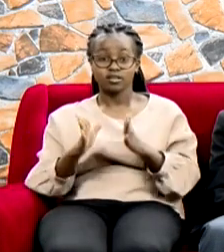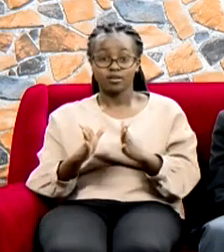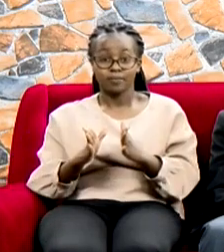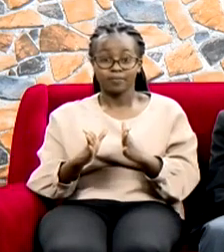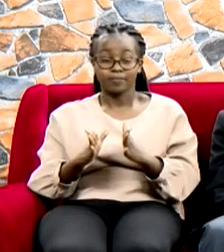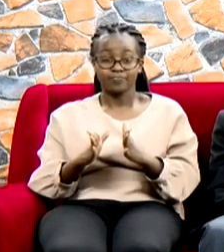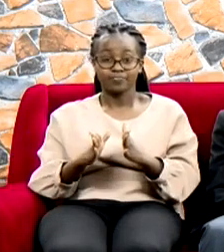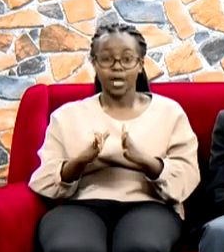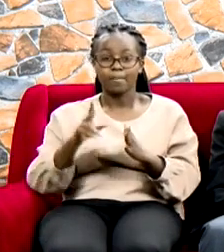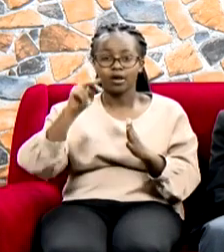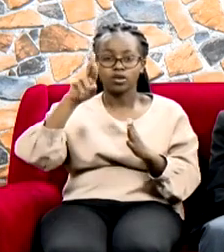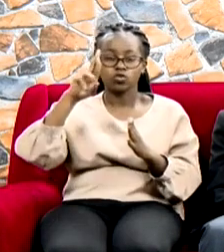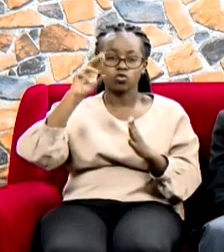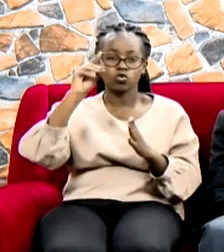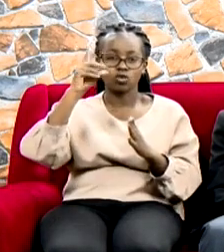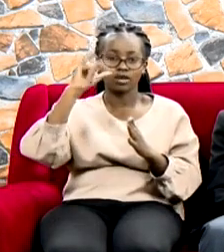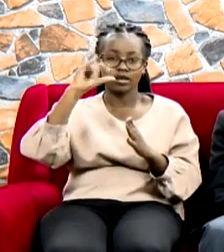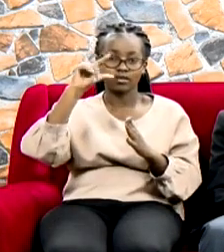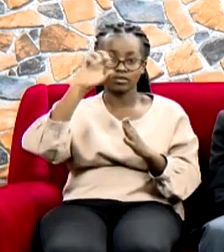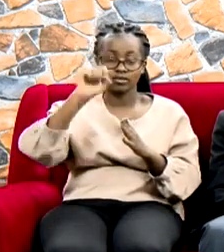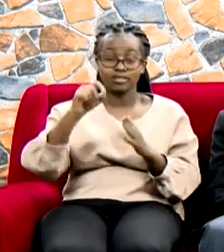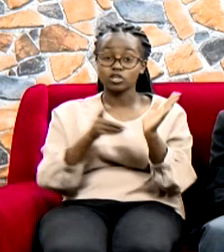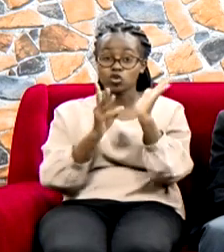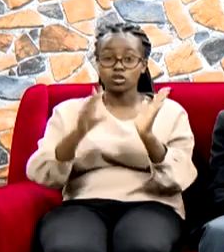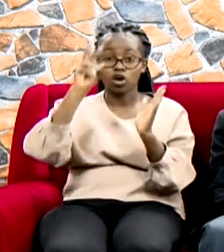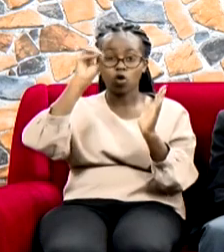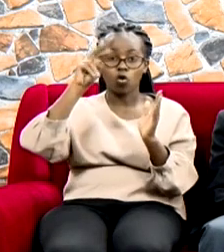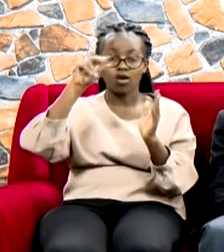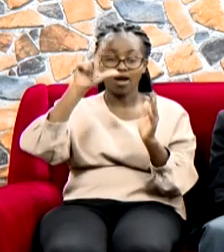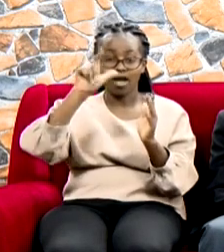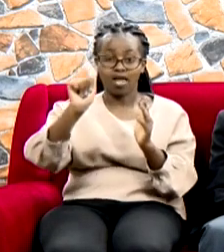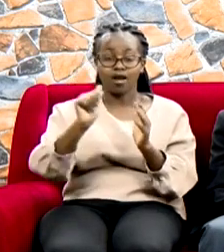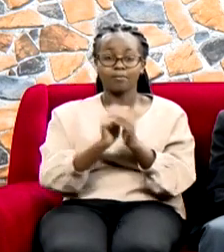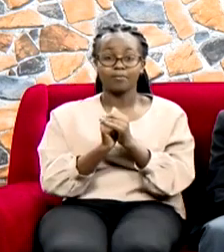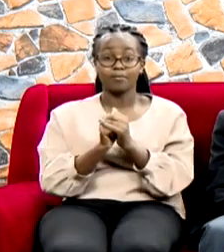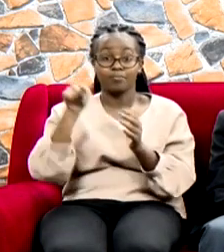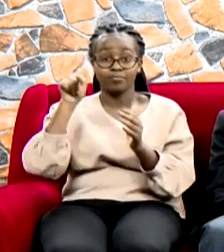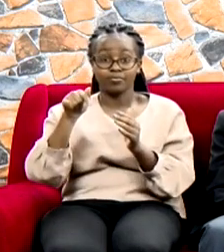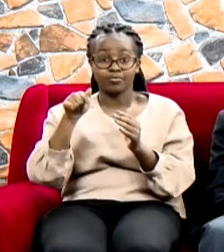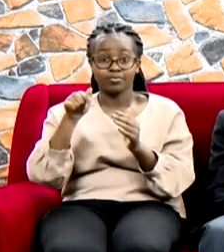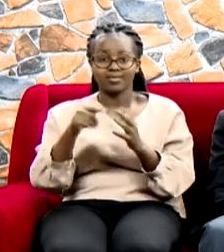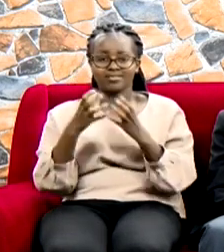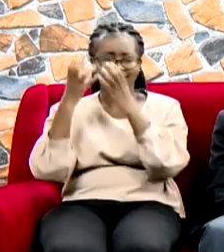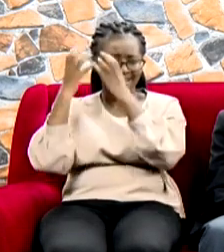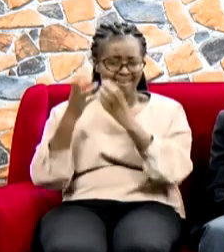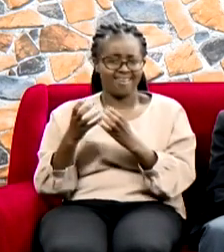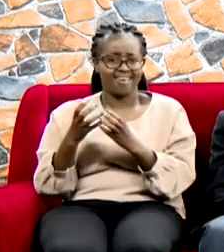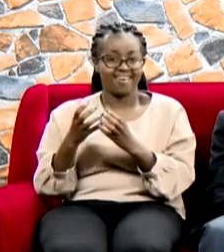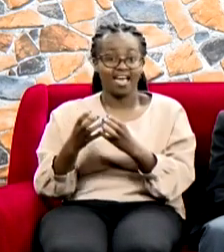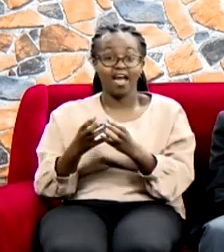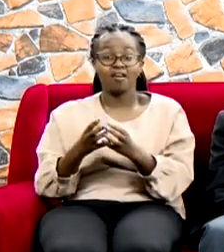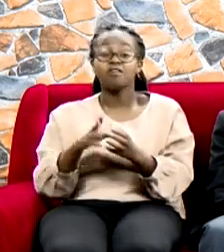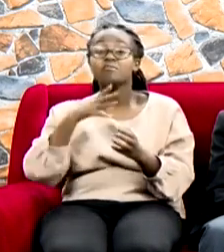guest at Neuro Digest, and this is Dr. John Onala Ouma. That is a heavy, weighty man